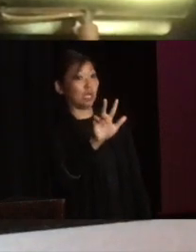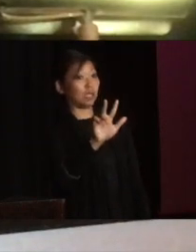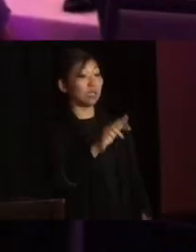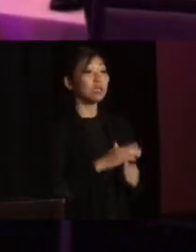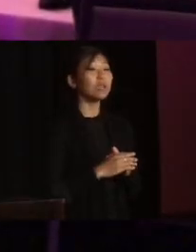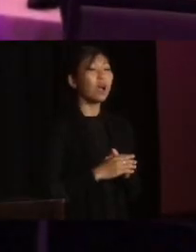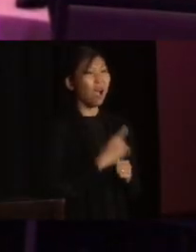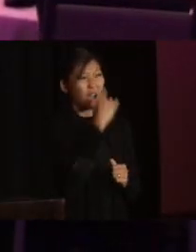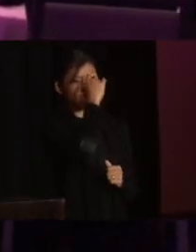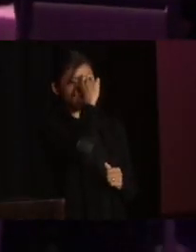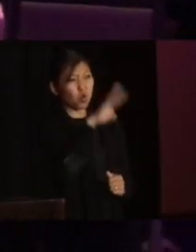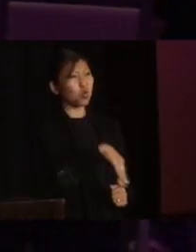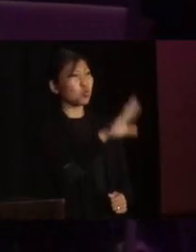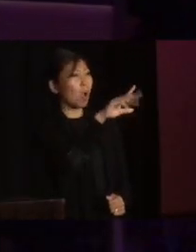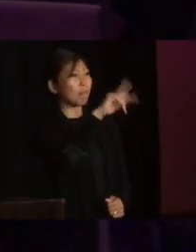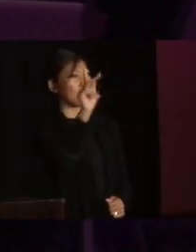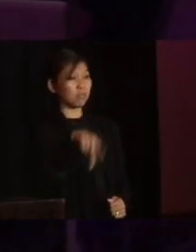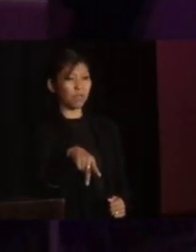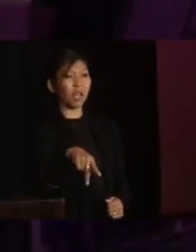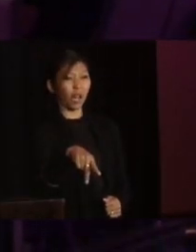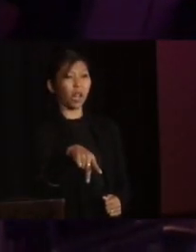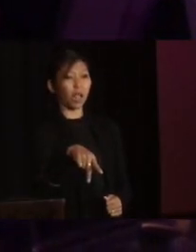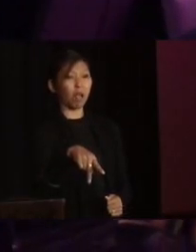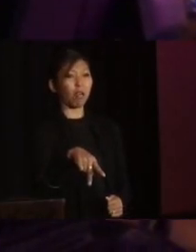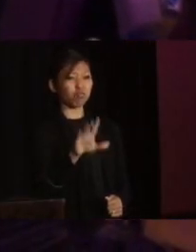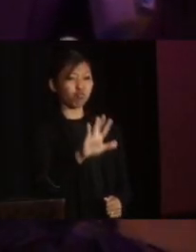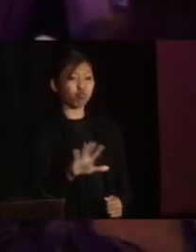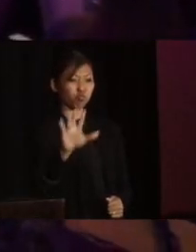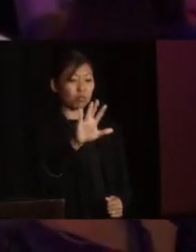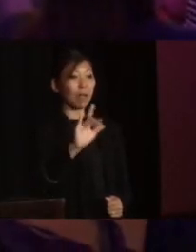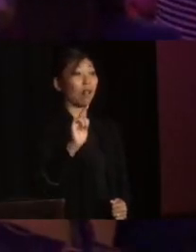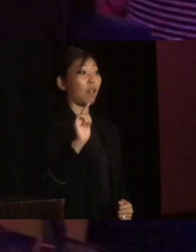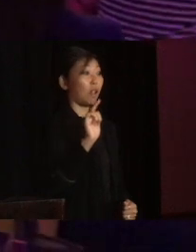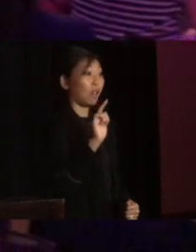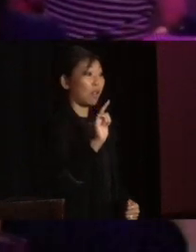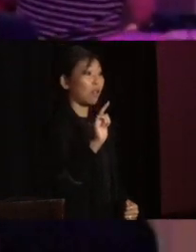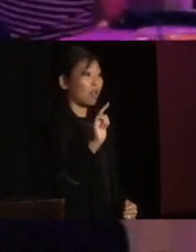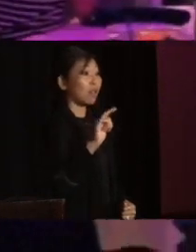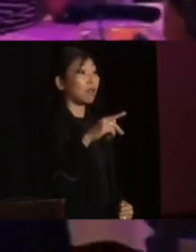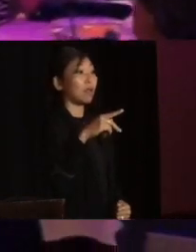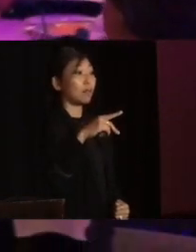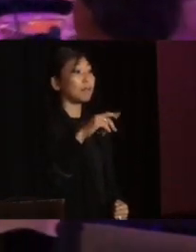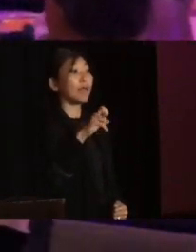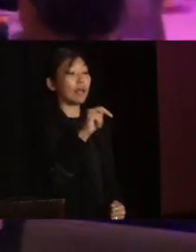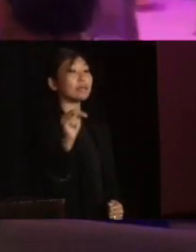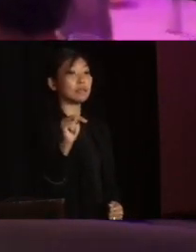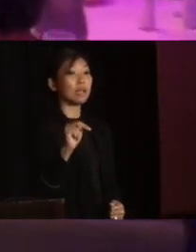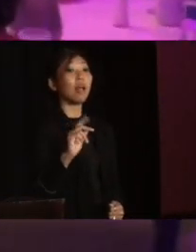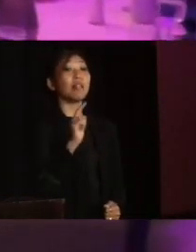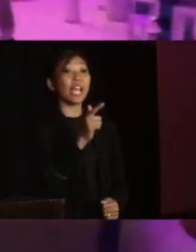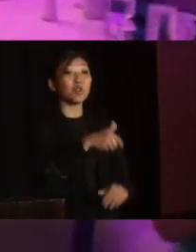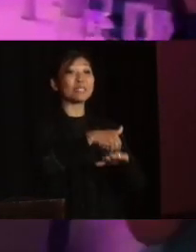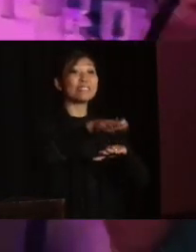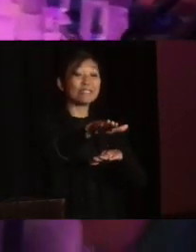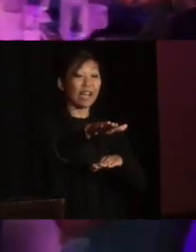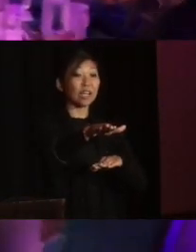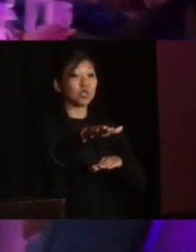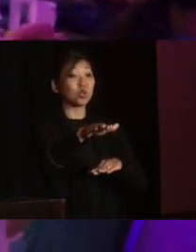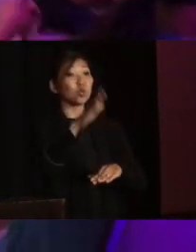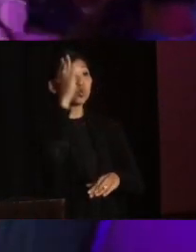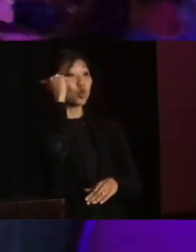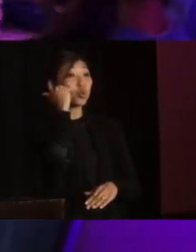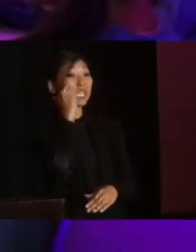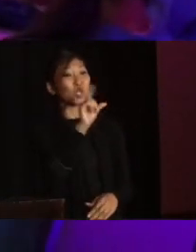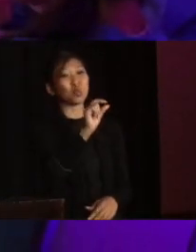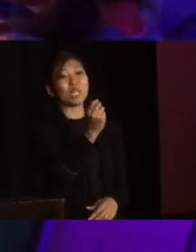I believe he grew up in Pennsylvania. He later, though, was deported to South Korea in 2012 because he lacked